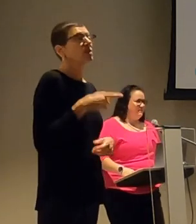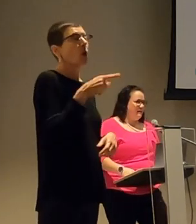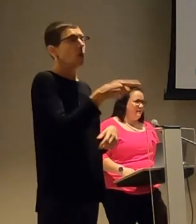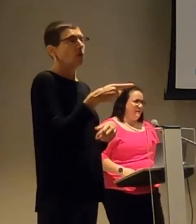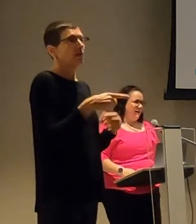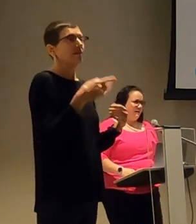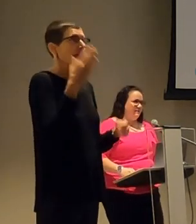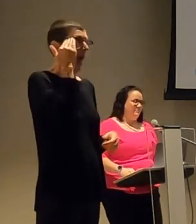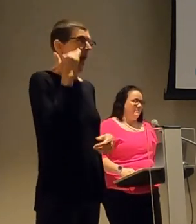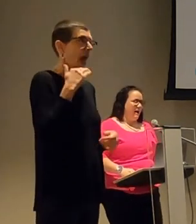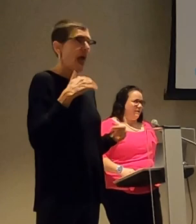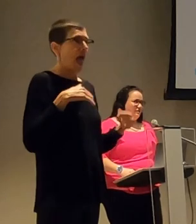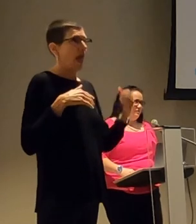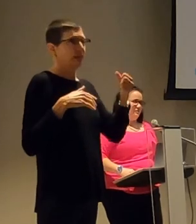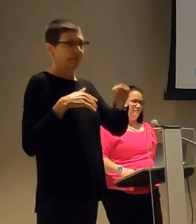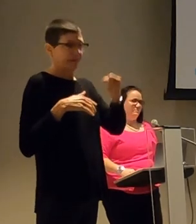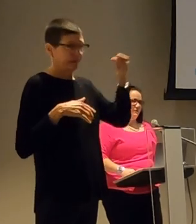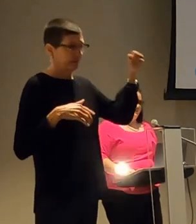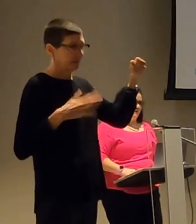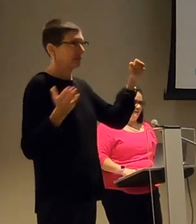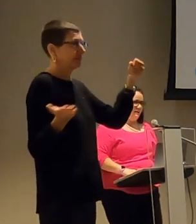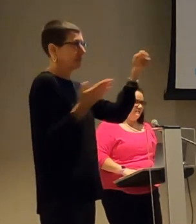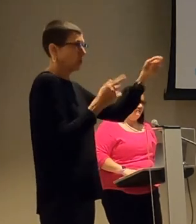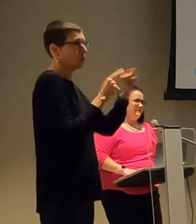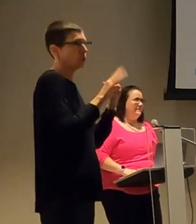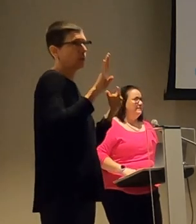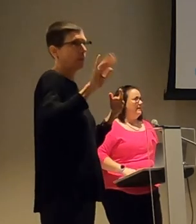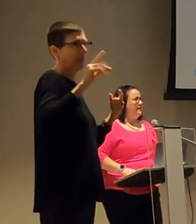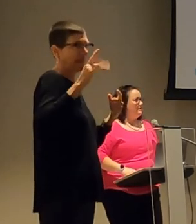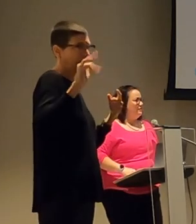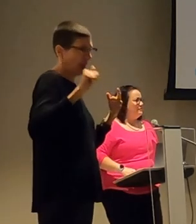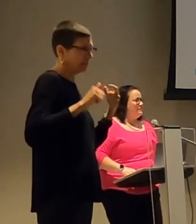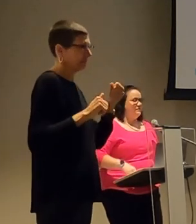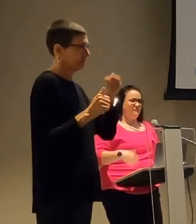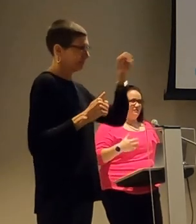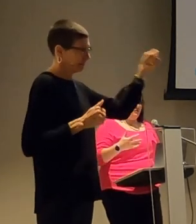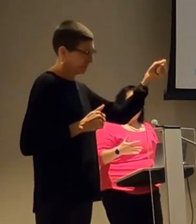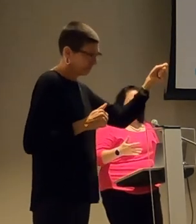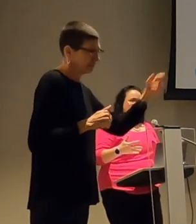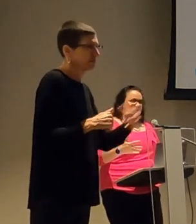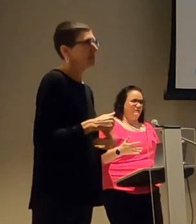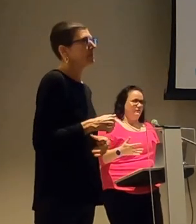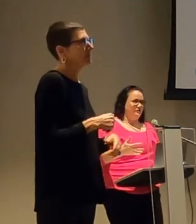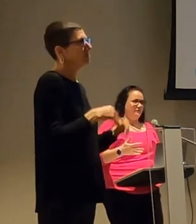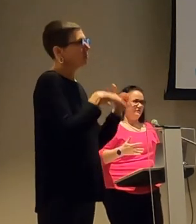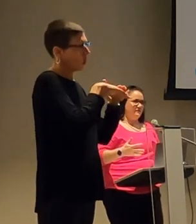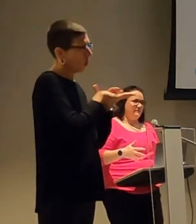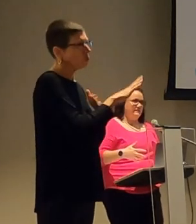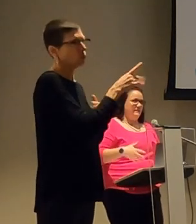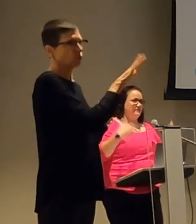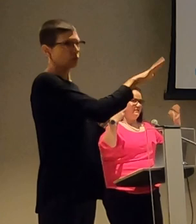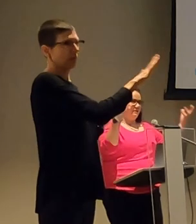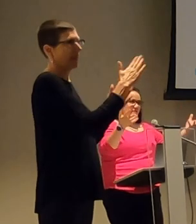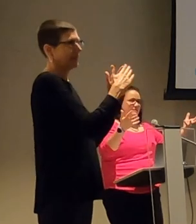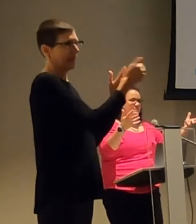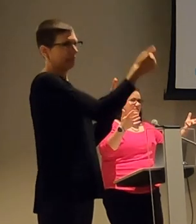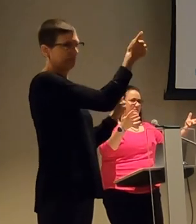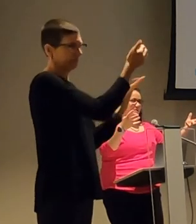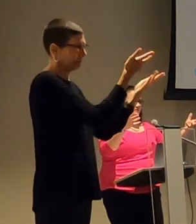the decapitated head back to Bethulia and goes to the city officials and